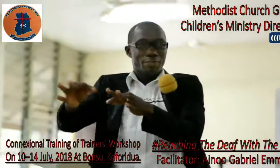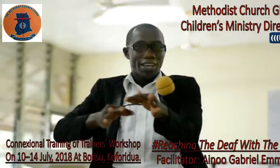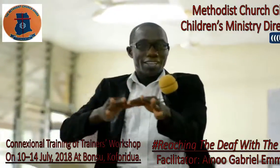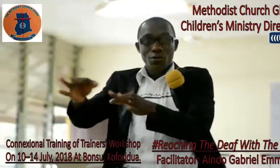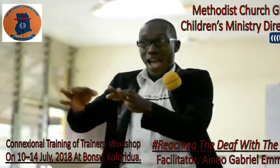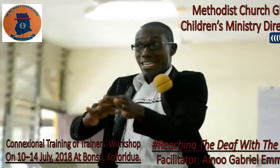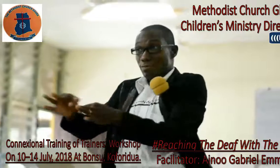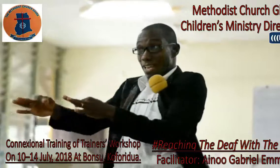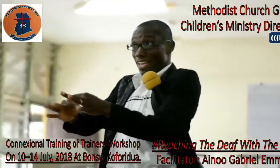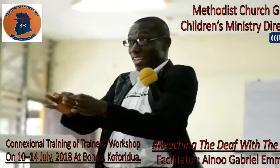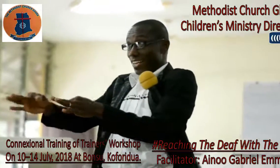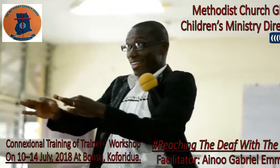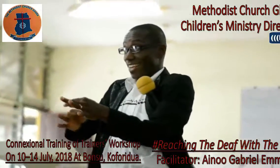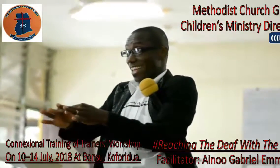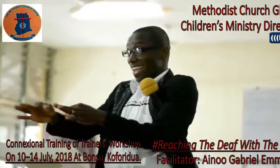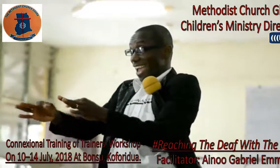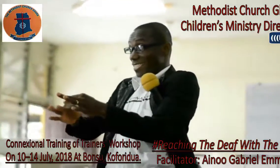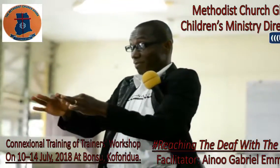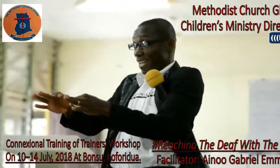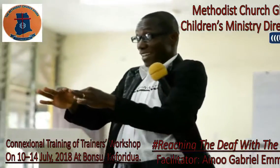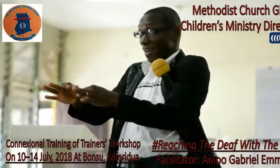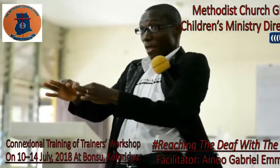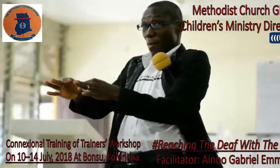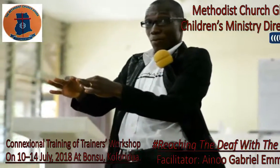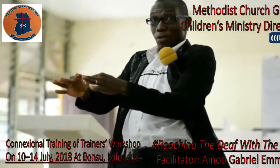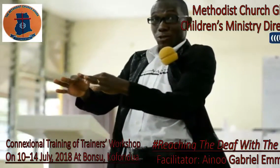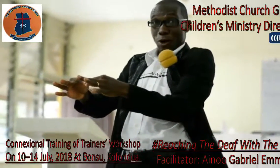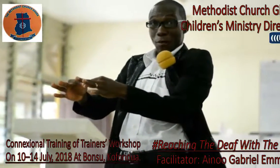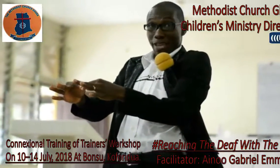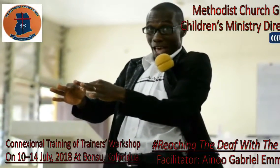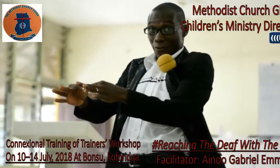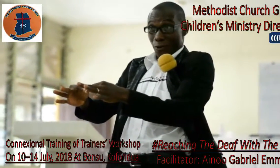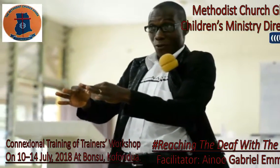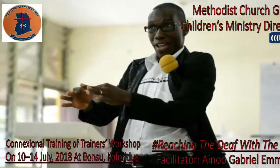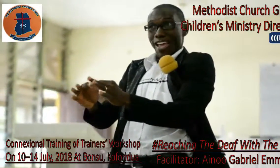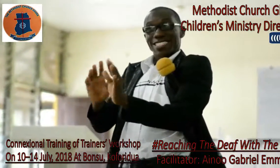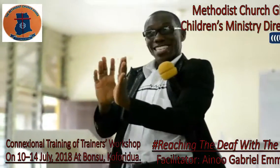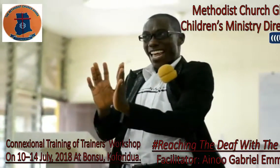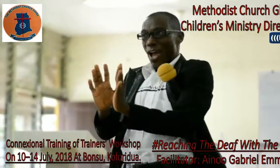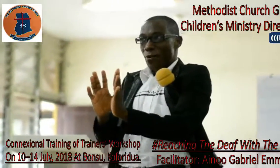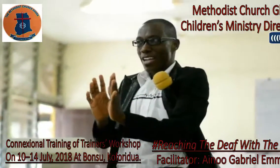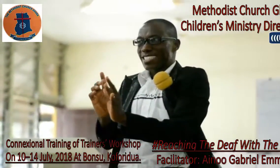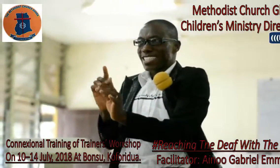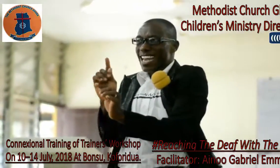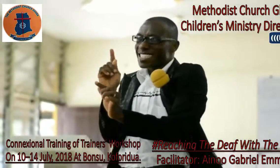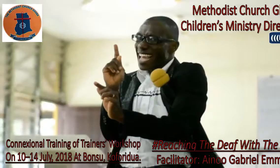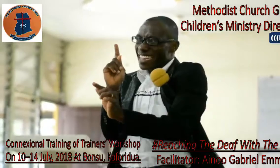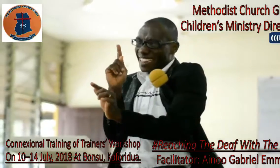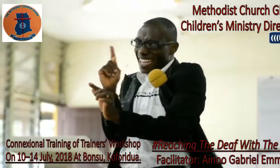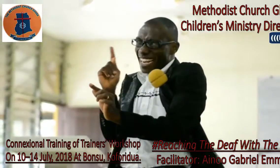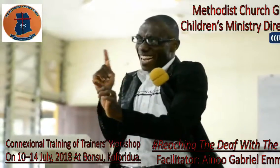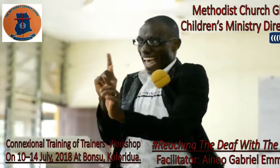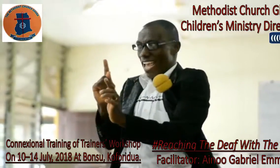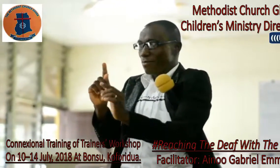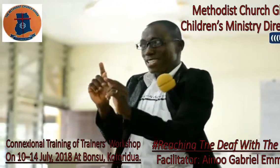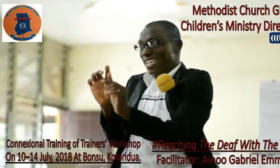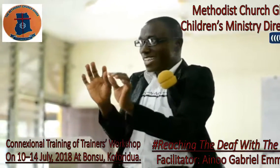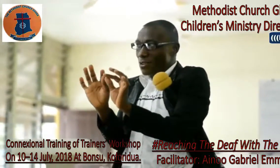explain. You are explaining. So be careful. Some language, there's a thin line. Immediately you